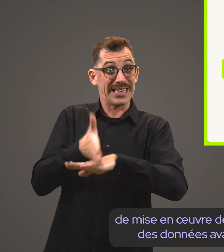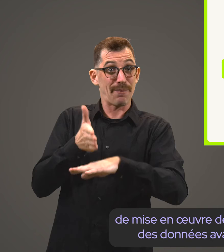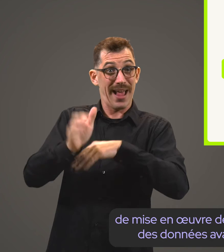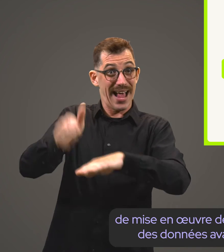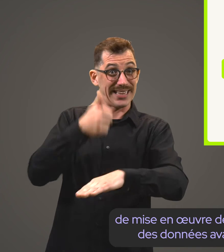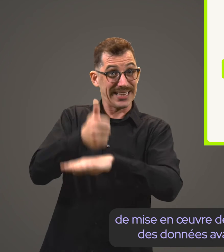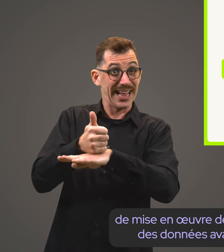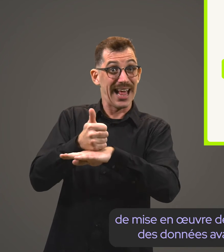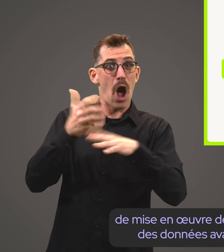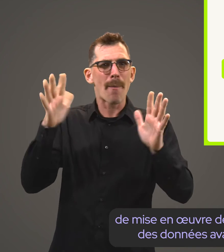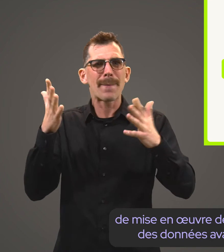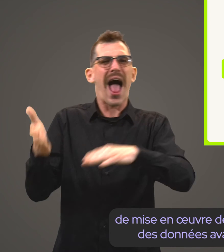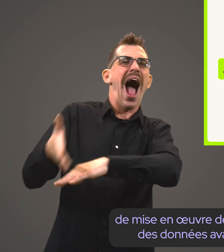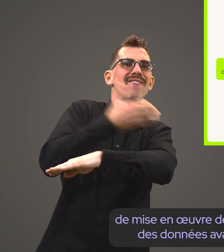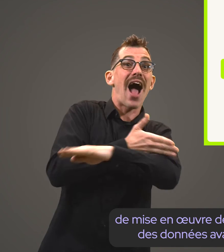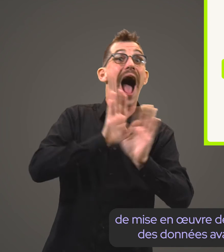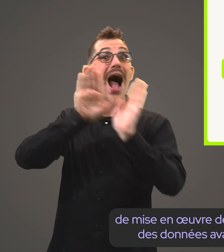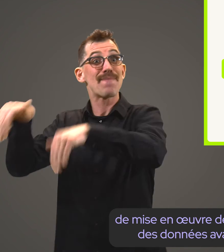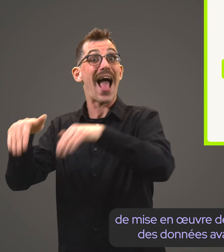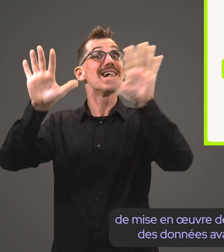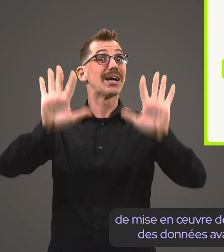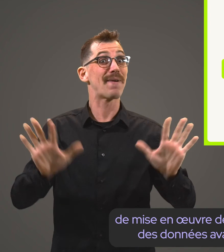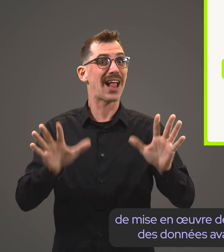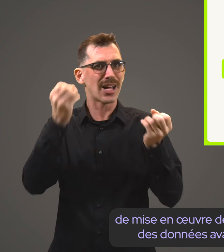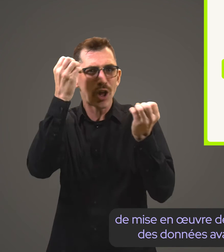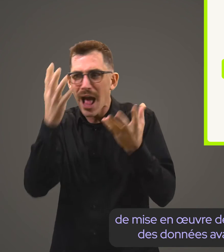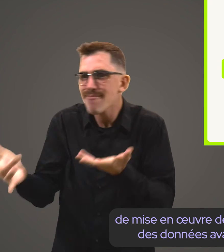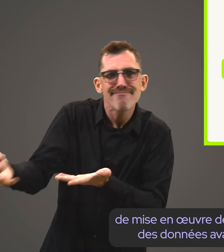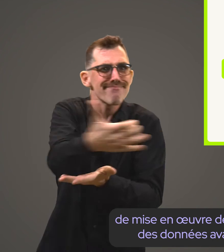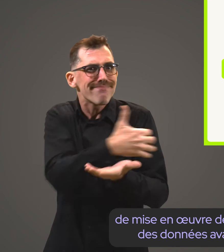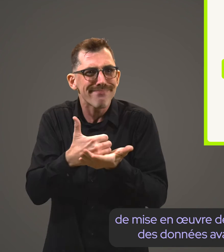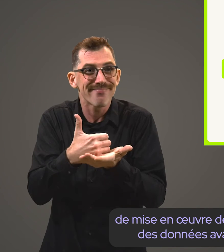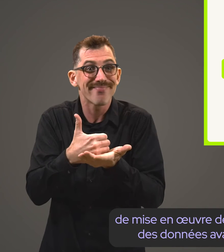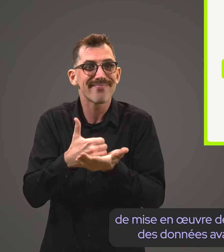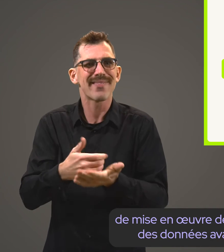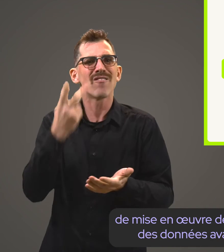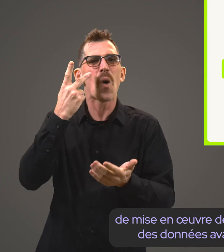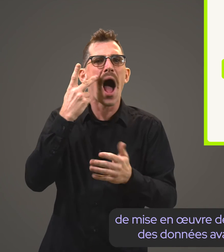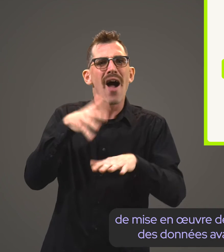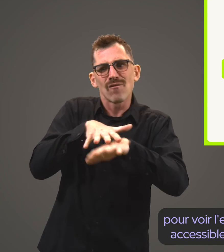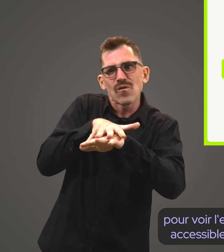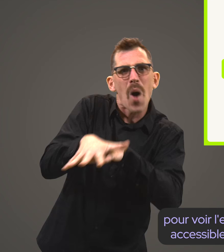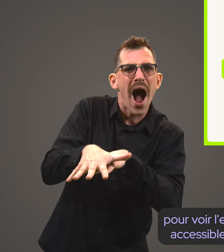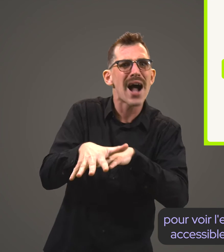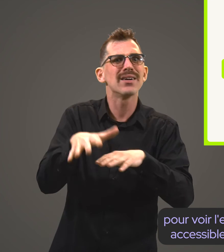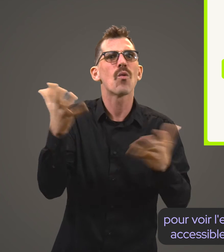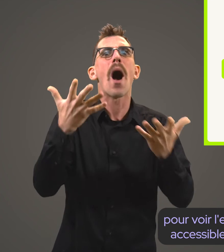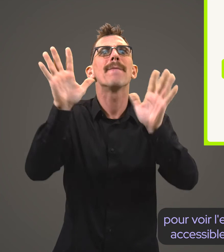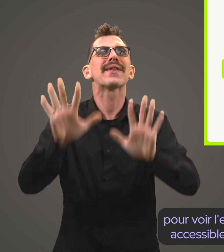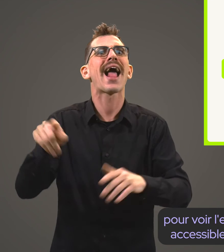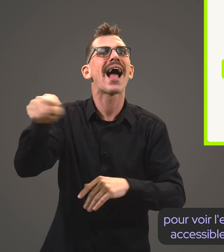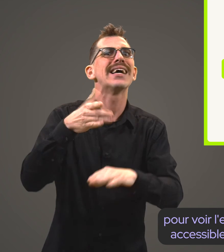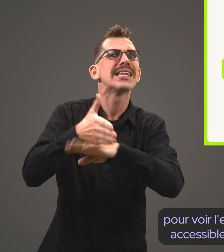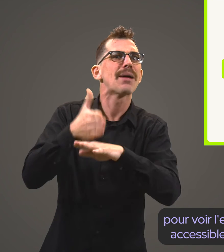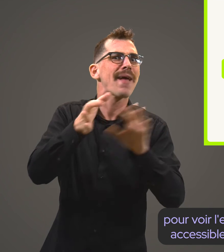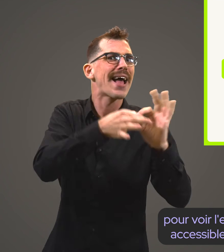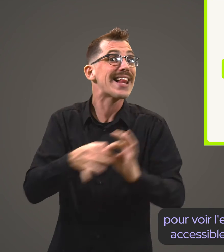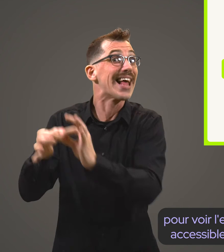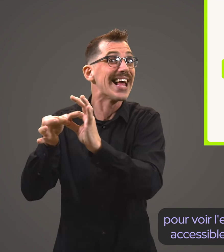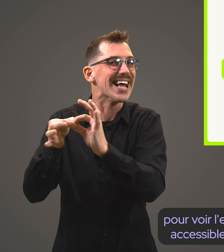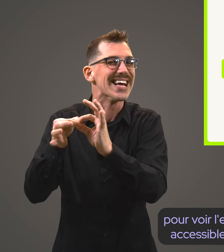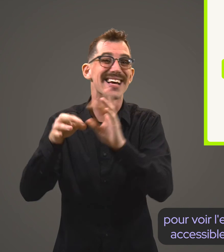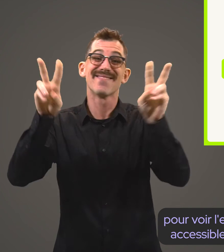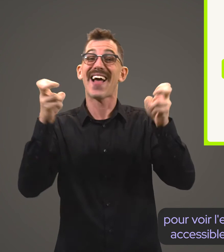and implementation outcomes by collecting data both before and after the performance to see the effect of the